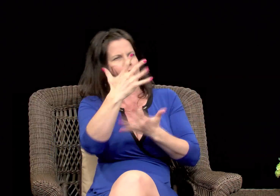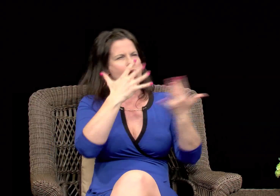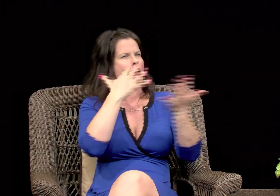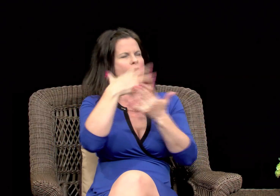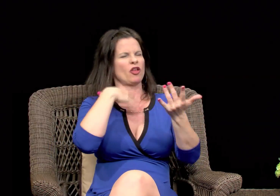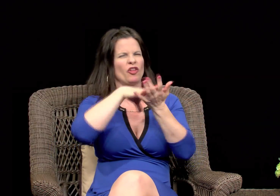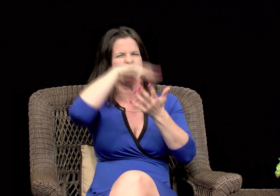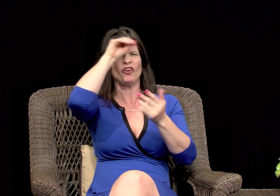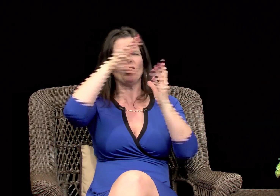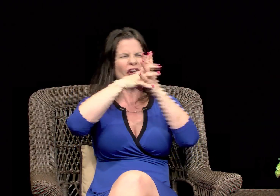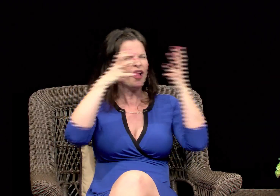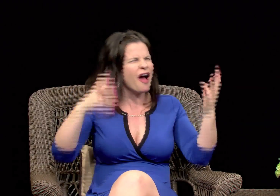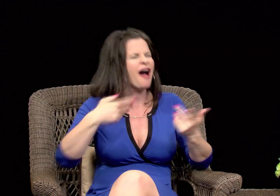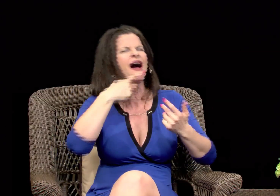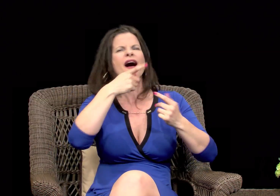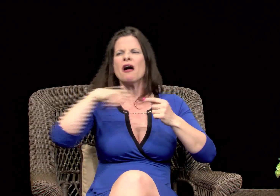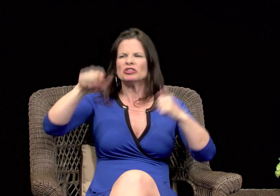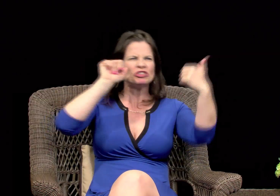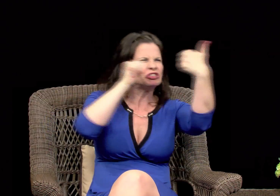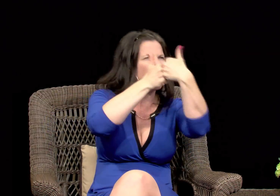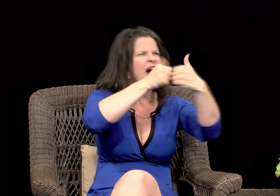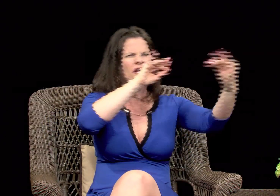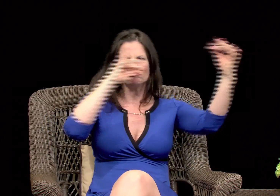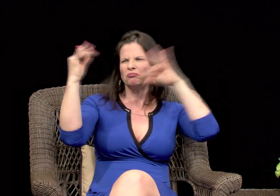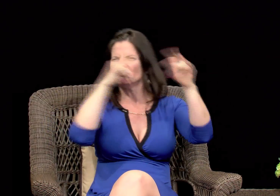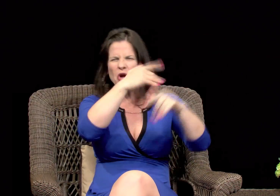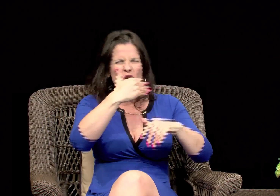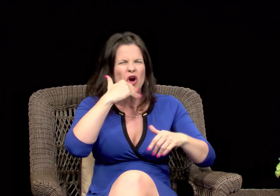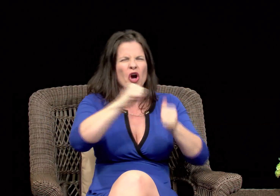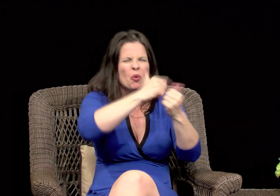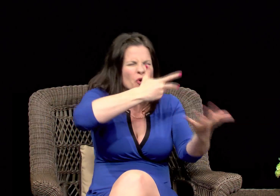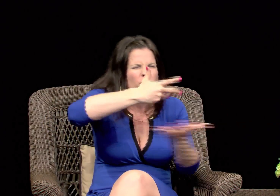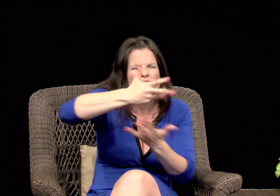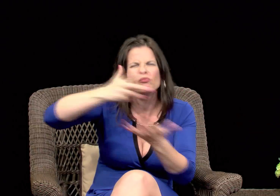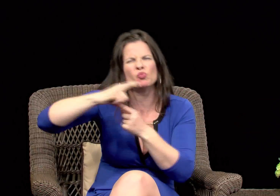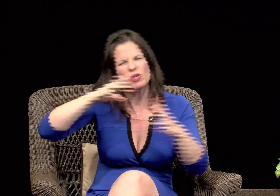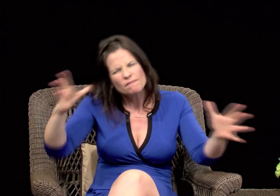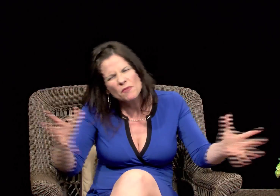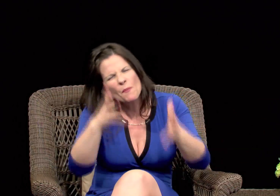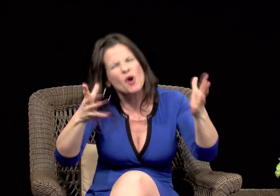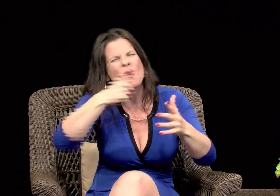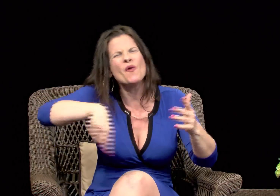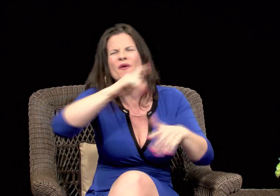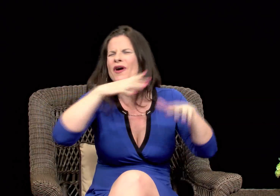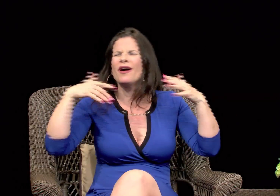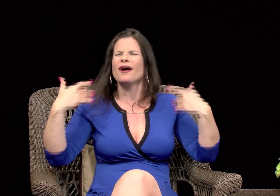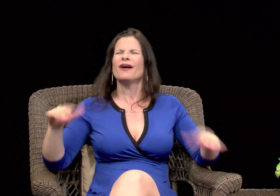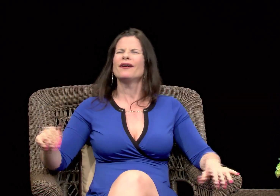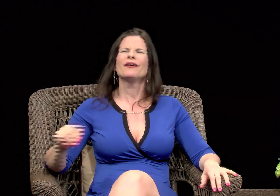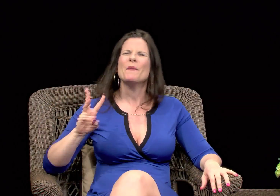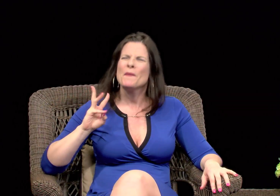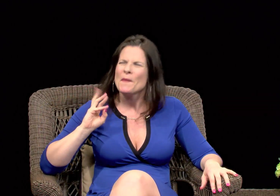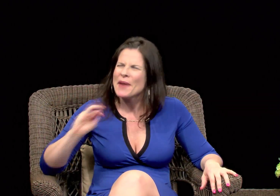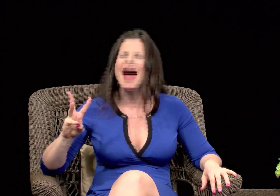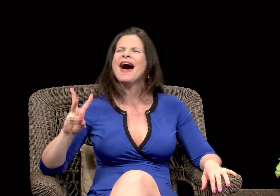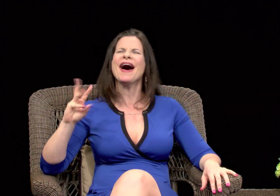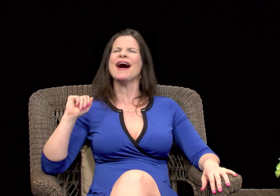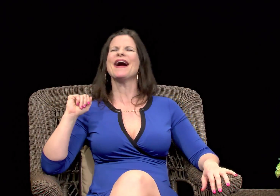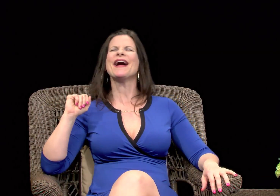the topics she talked about. She was willing to meet challenges from the audience members and work with them. I